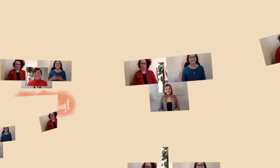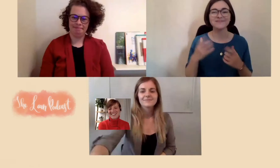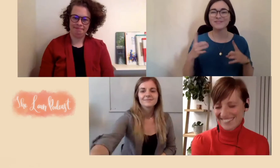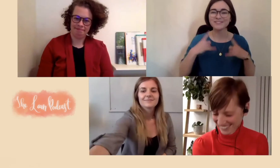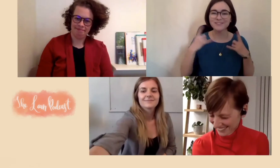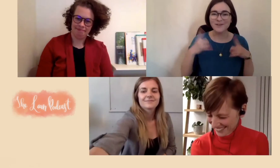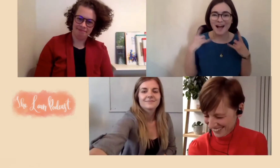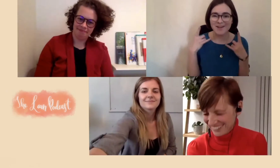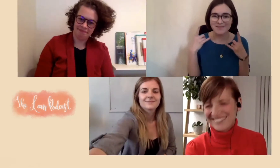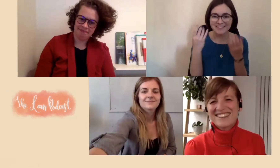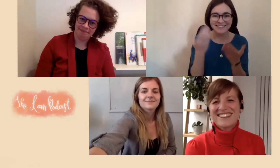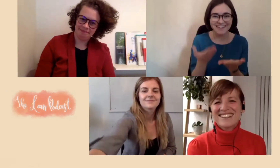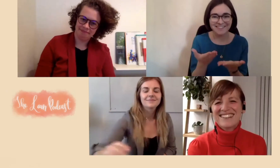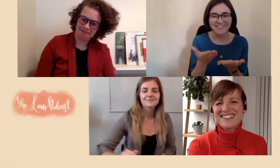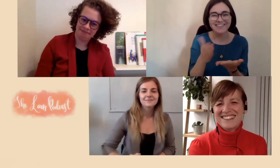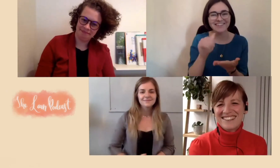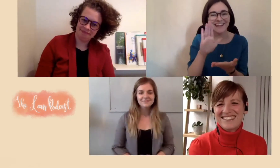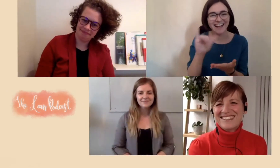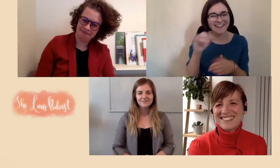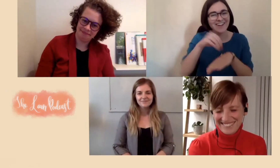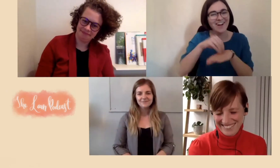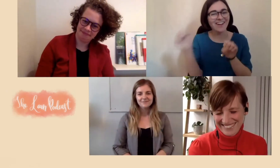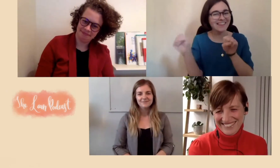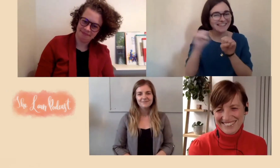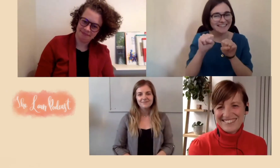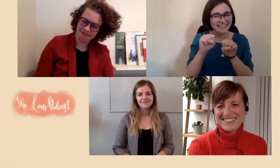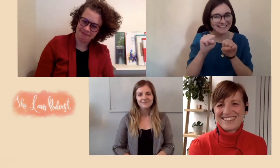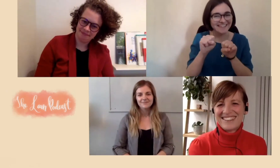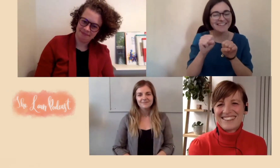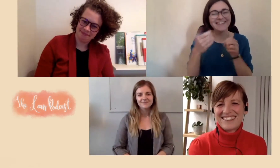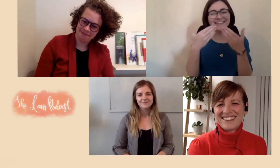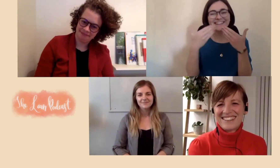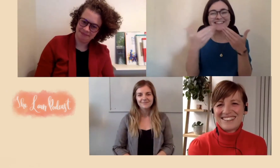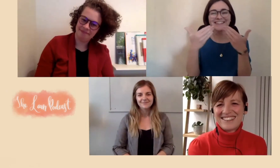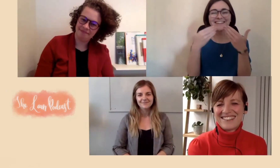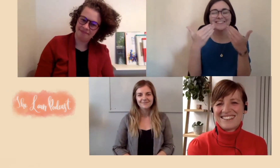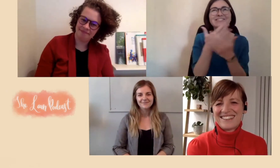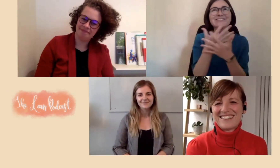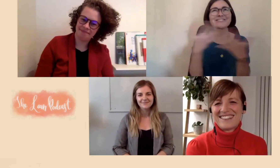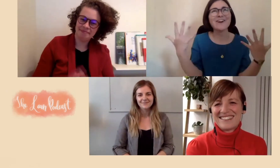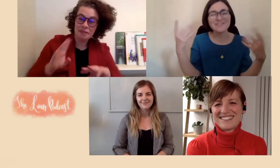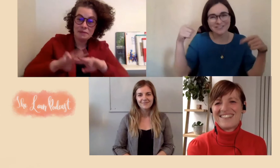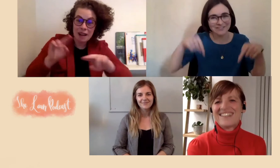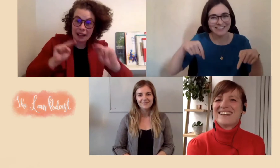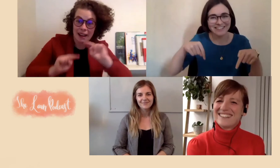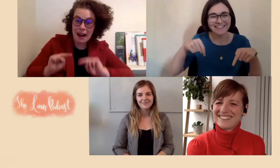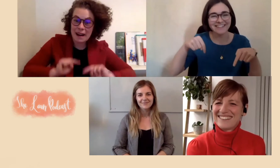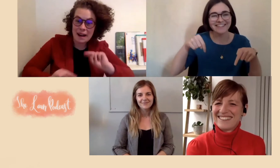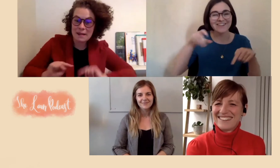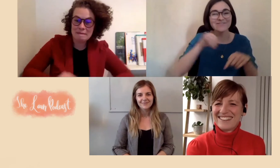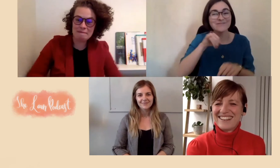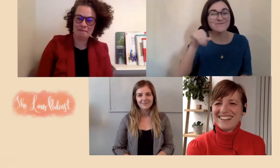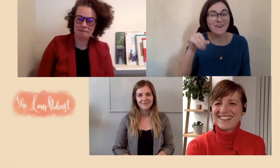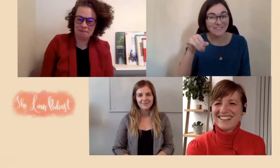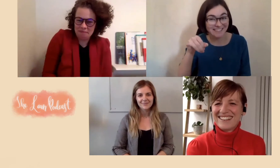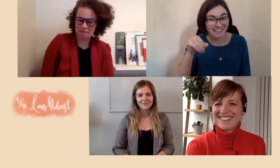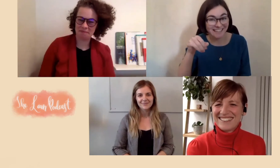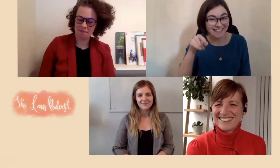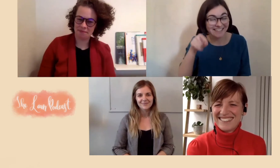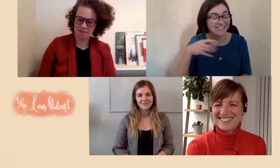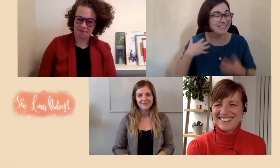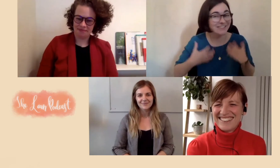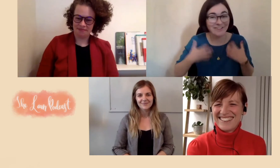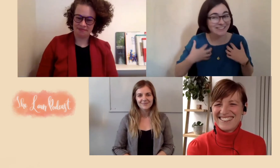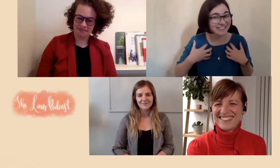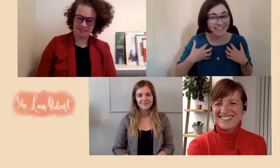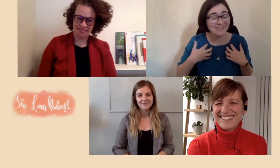Ali! We're so happy to have Ali here with us on the Lean. Ali, thank you so much for joining us remotely. This